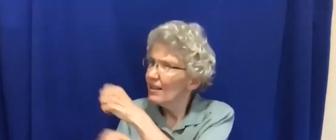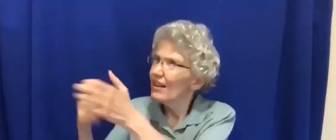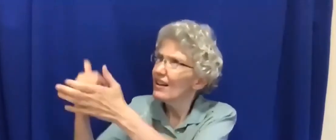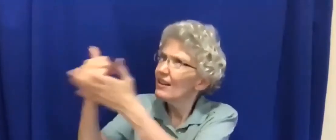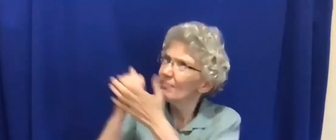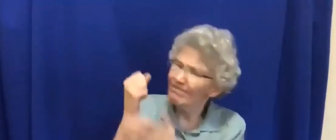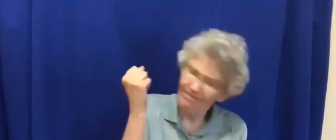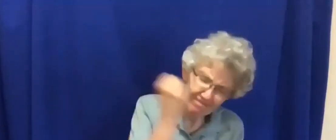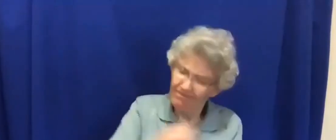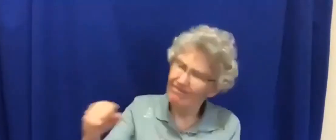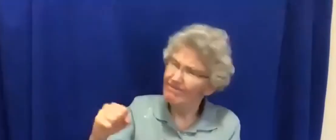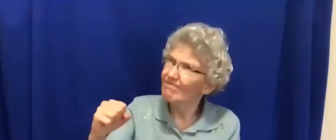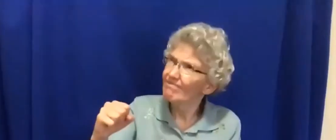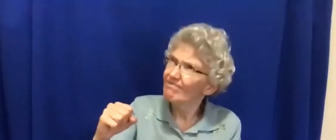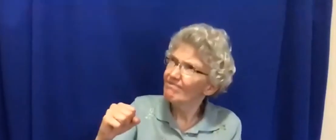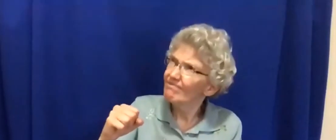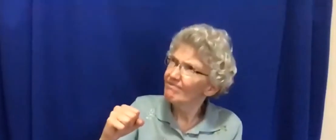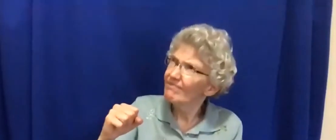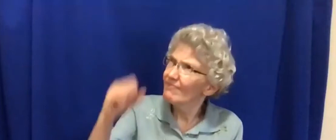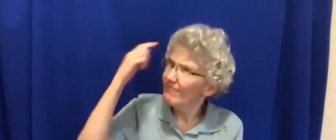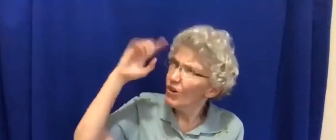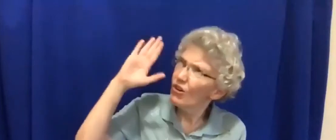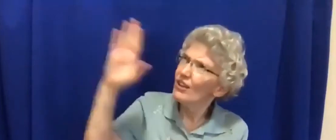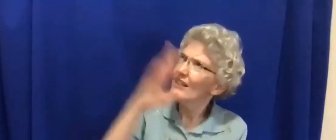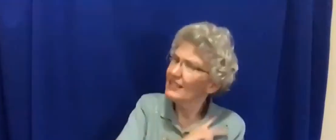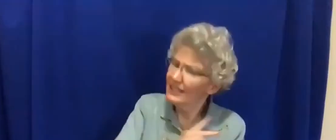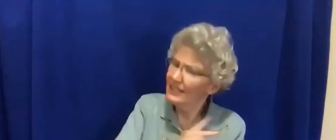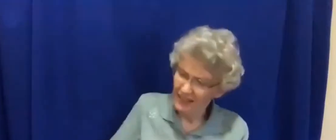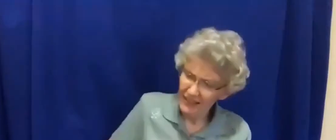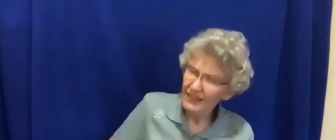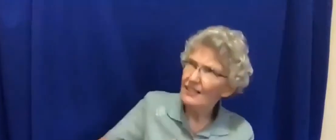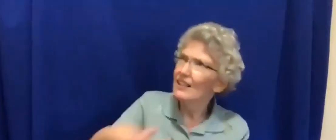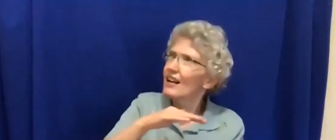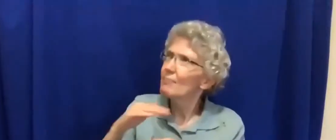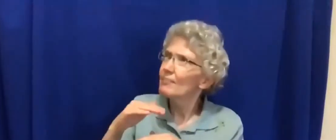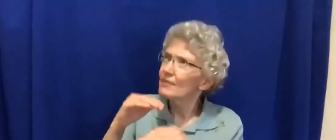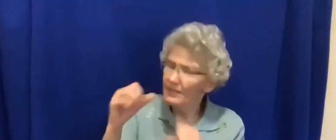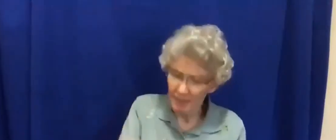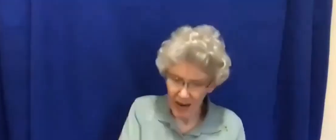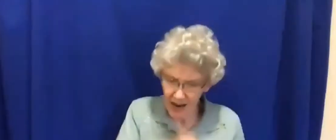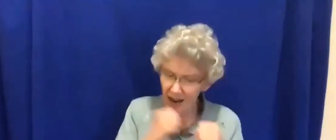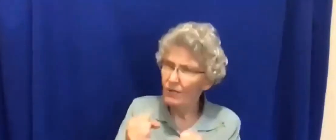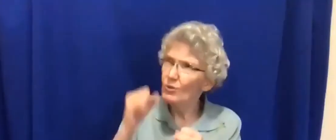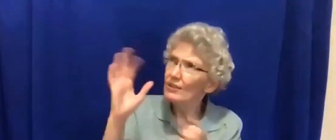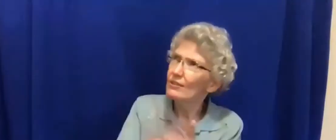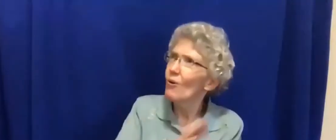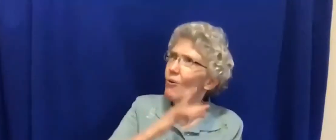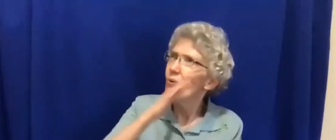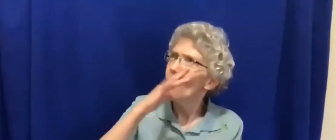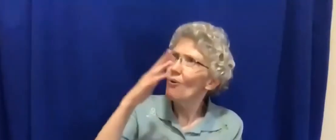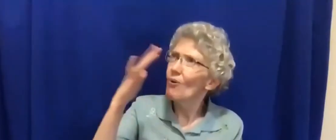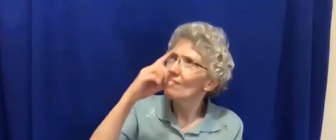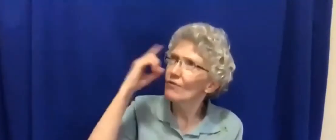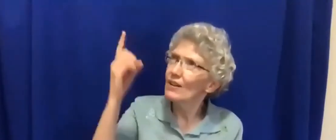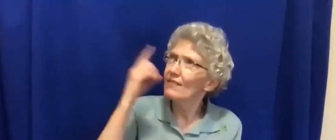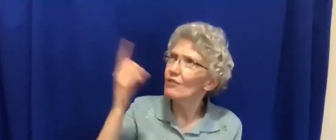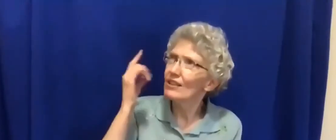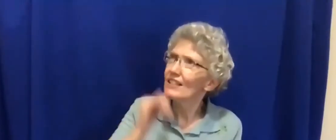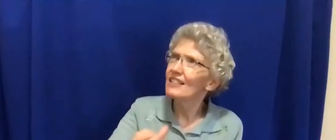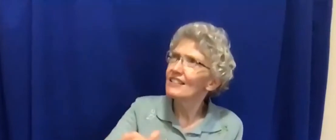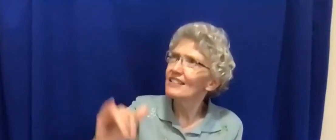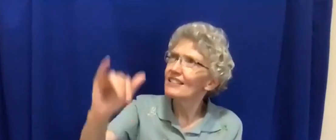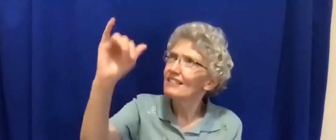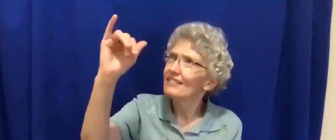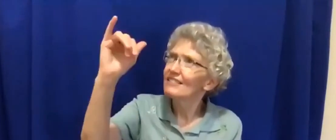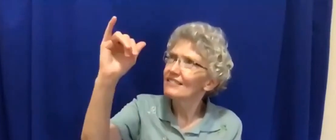Save us from the time of trial and deliver us from evil. For the kingdom, the power, and the glory